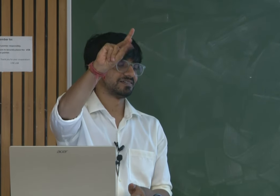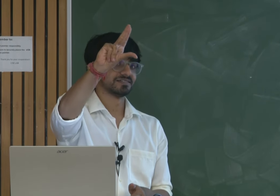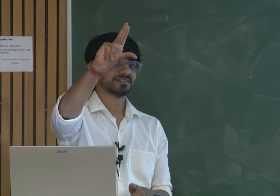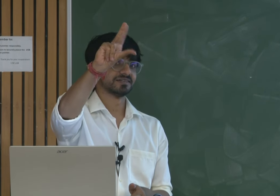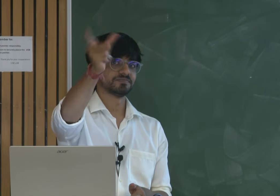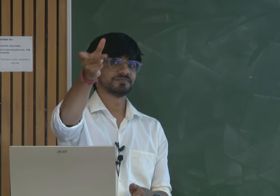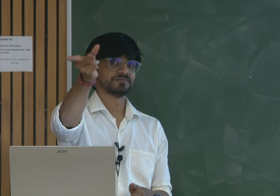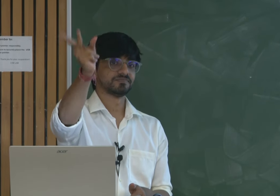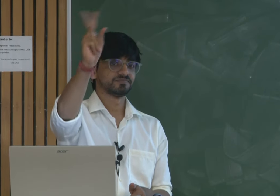Thumb,